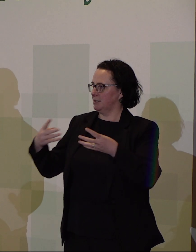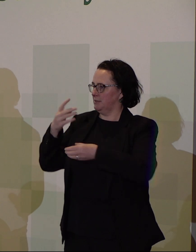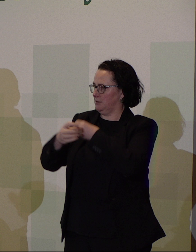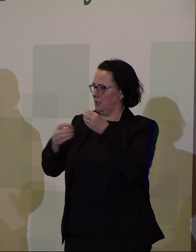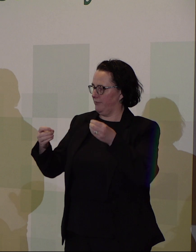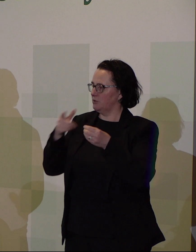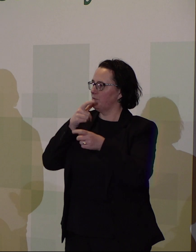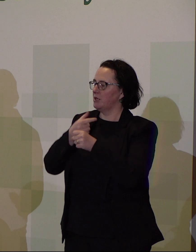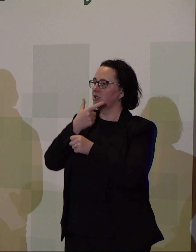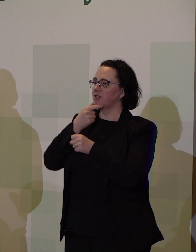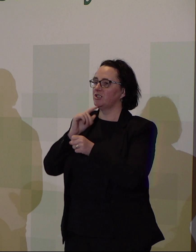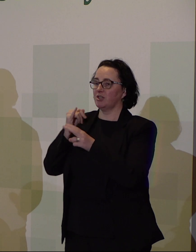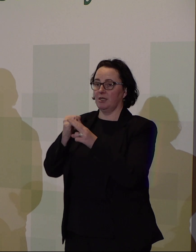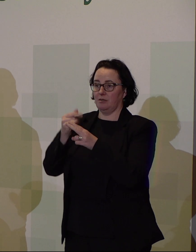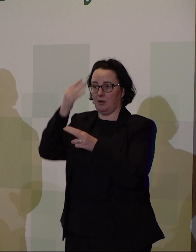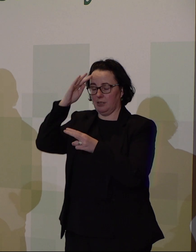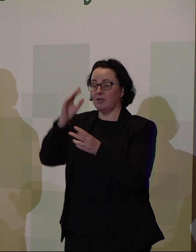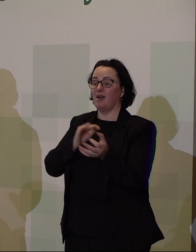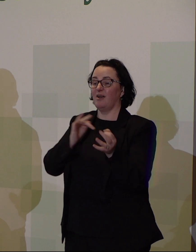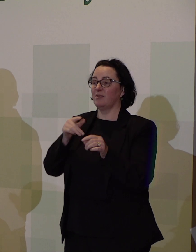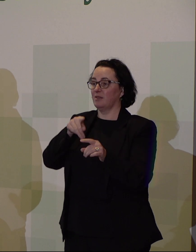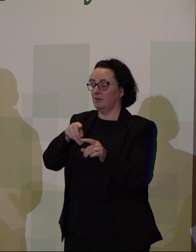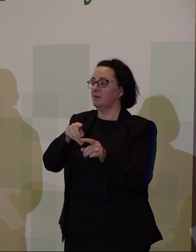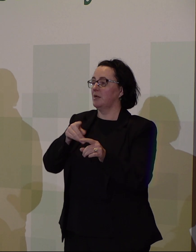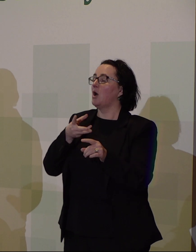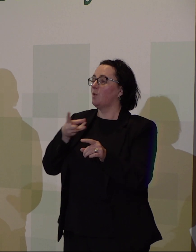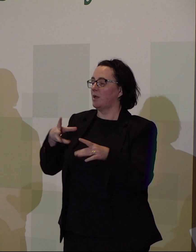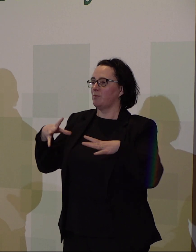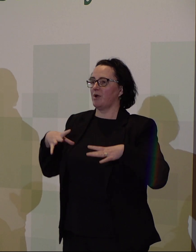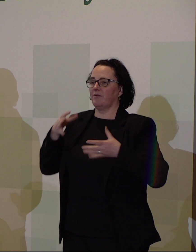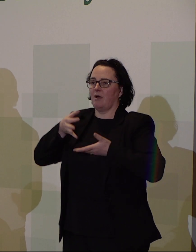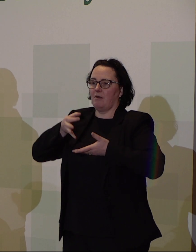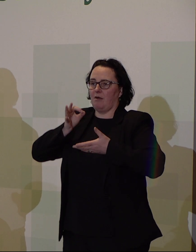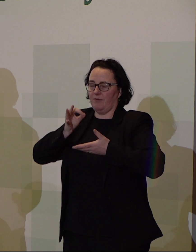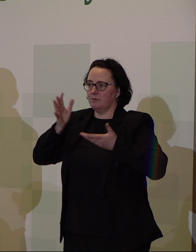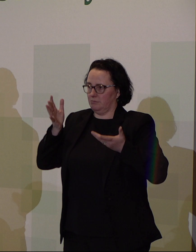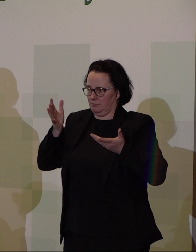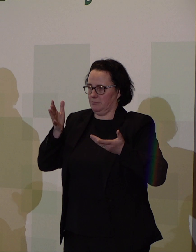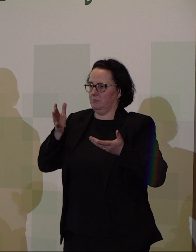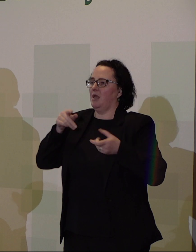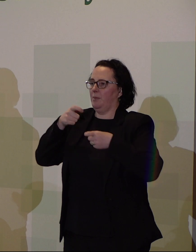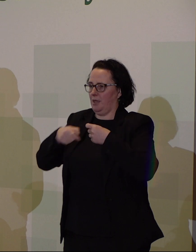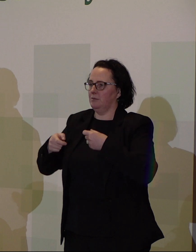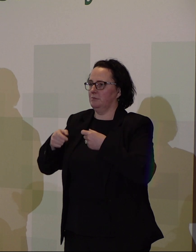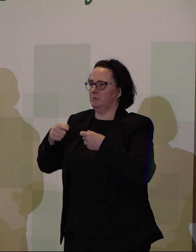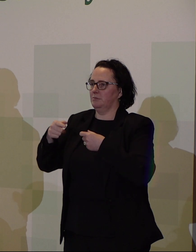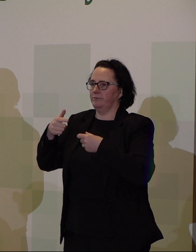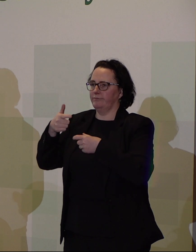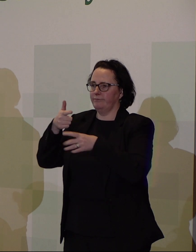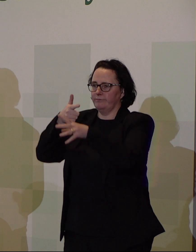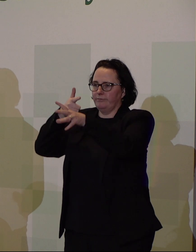facts. Following Elaine's presentation, we will have a break for coffee, and then we'll go into private session